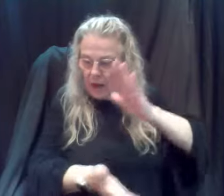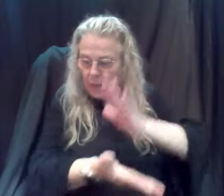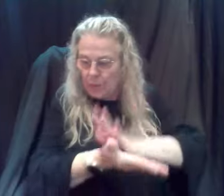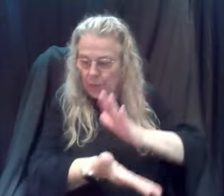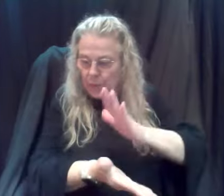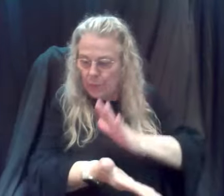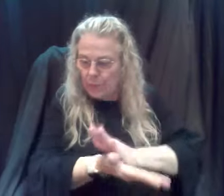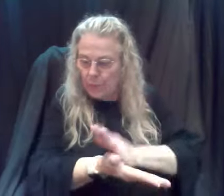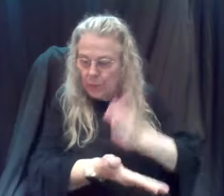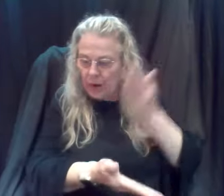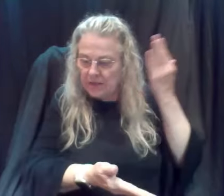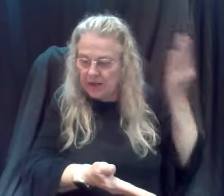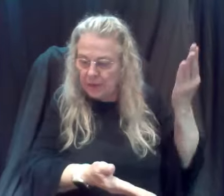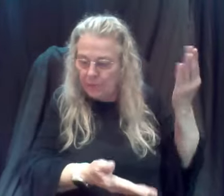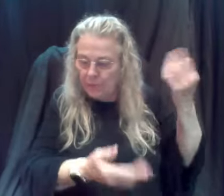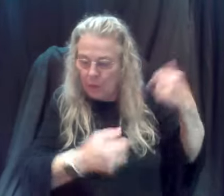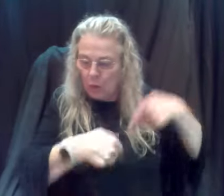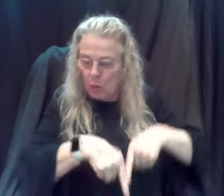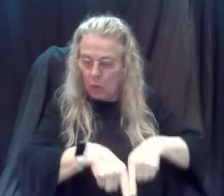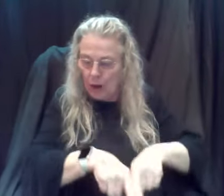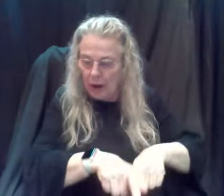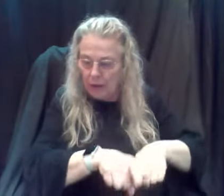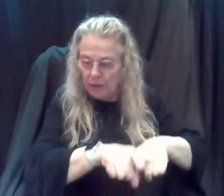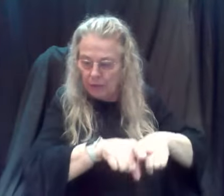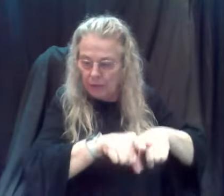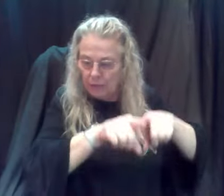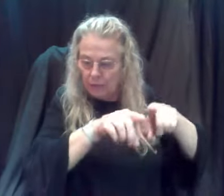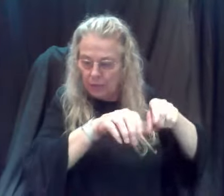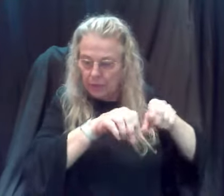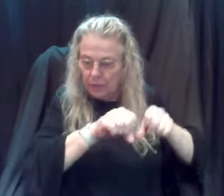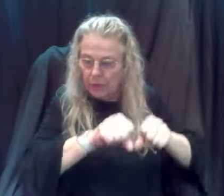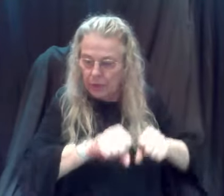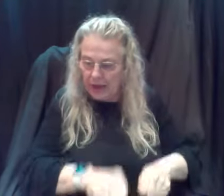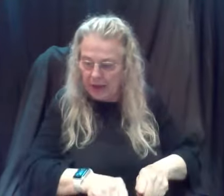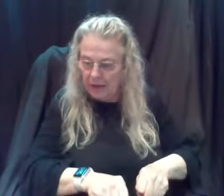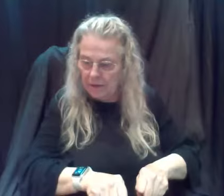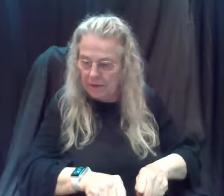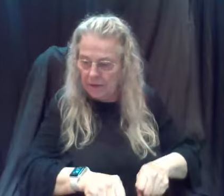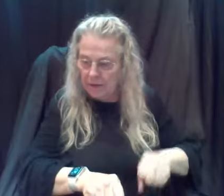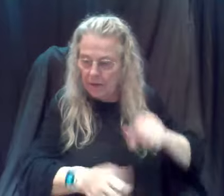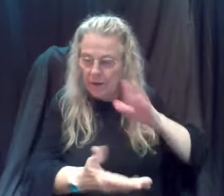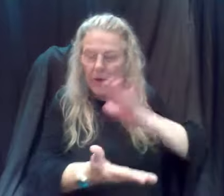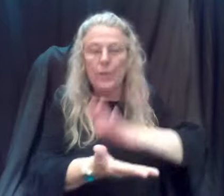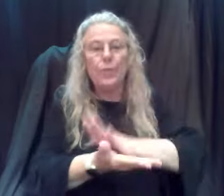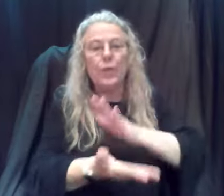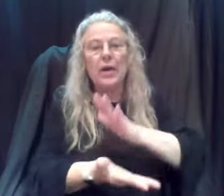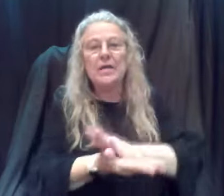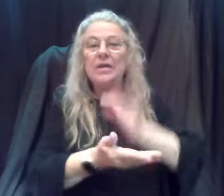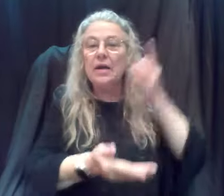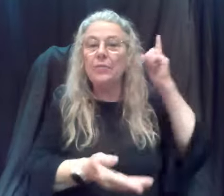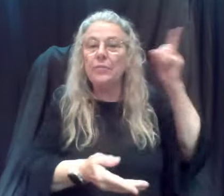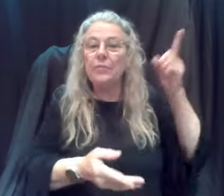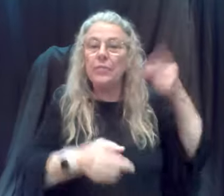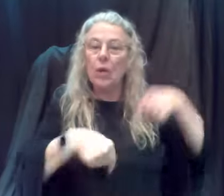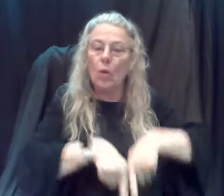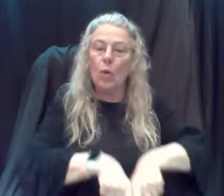Praise him while you can. Praise him while